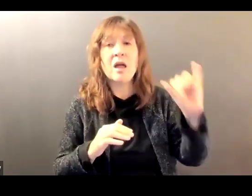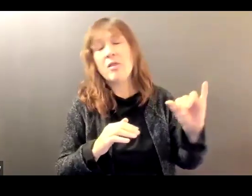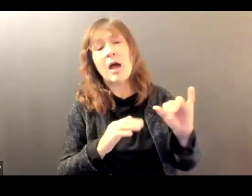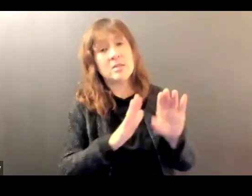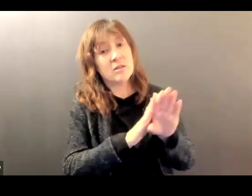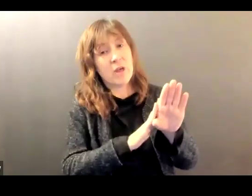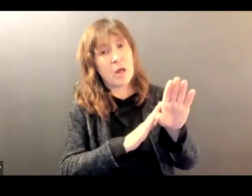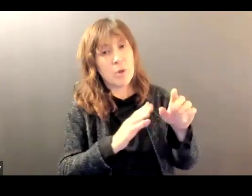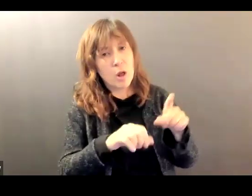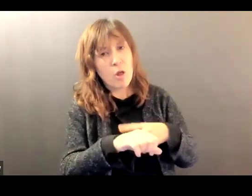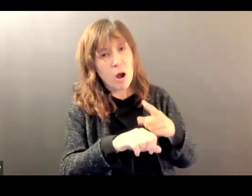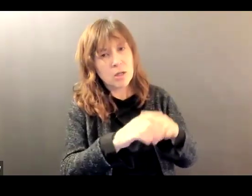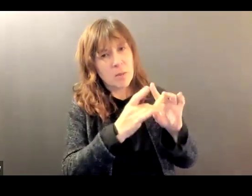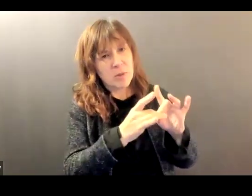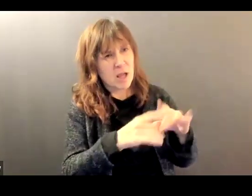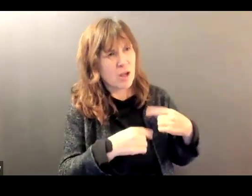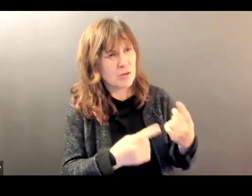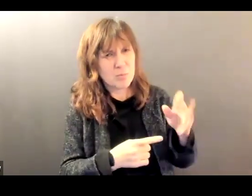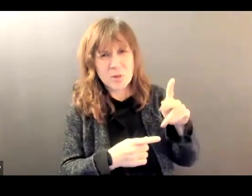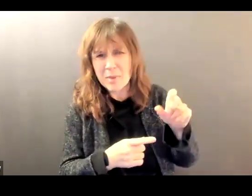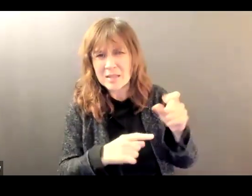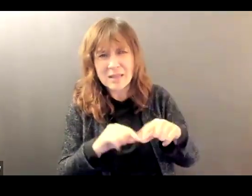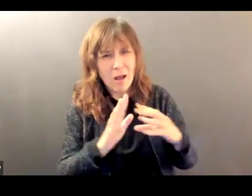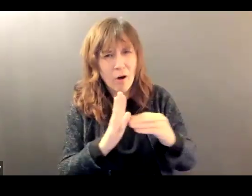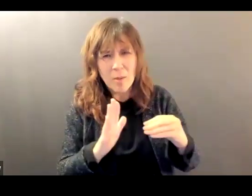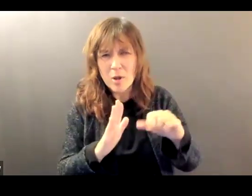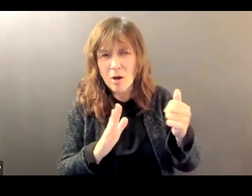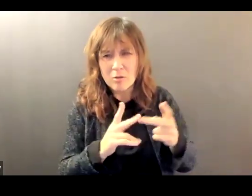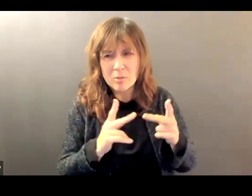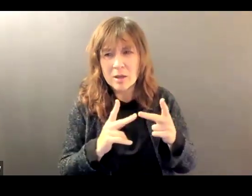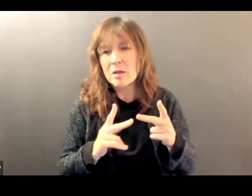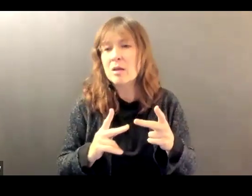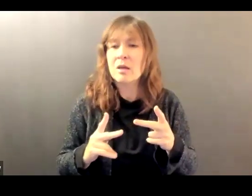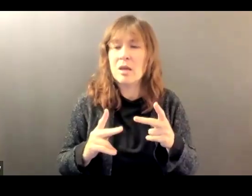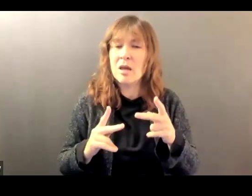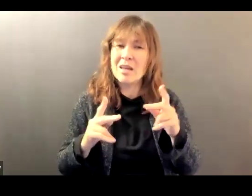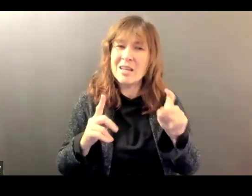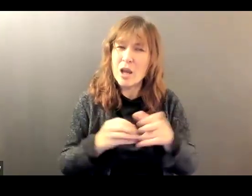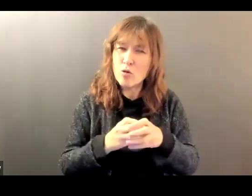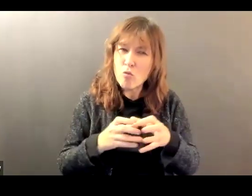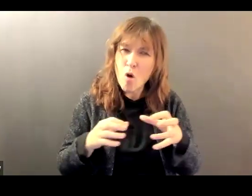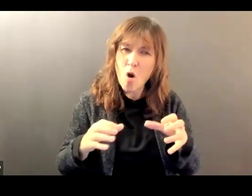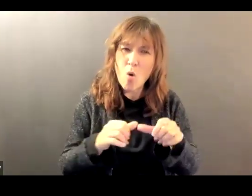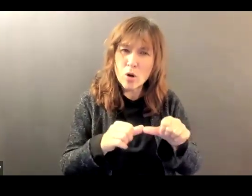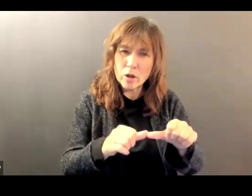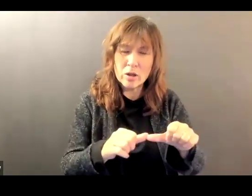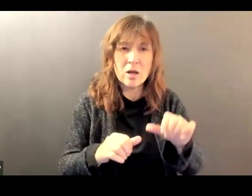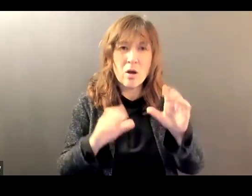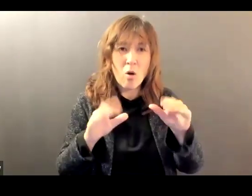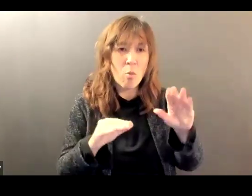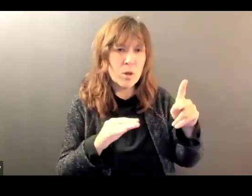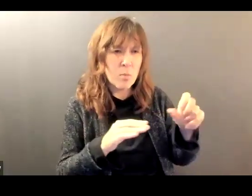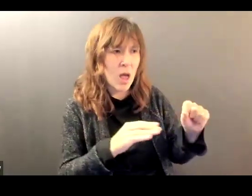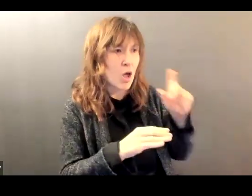to replicate. It needs to be given a space to continue and grow, and I hope the district can take lessons from it that uplift students across